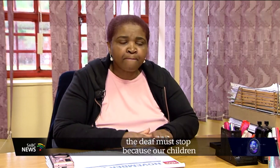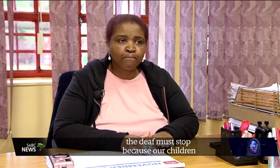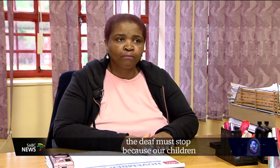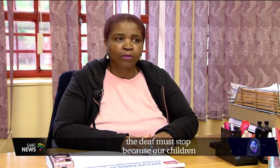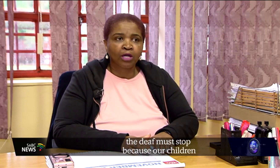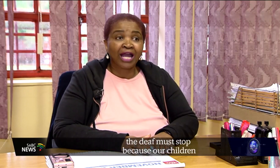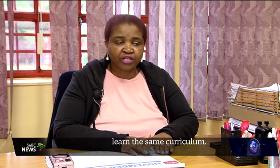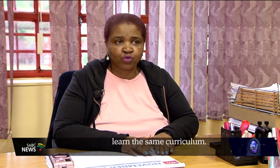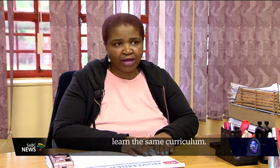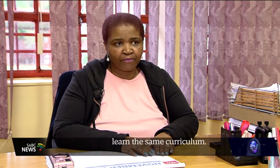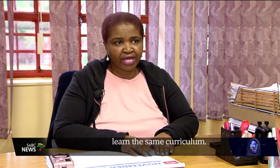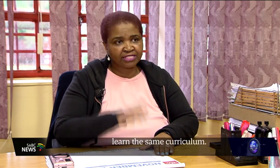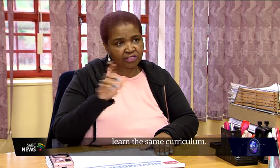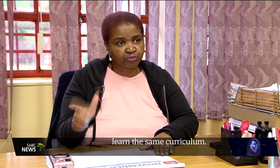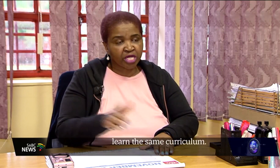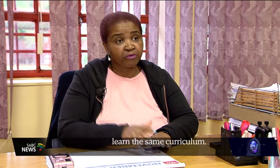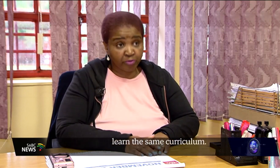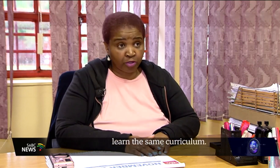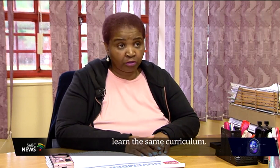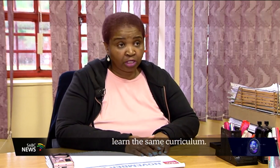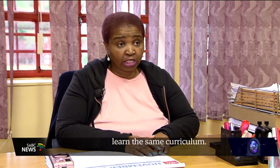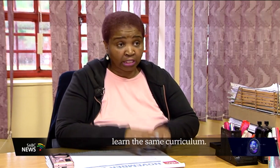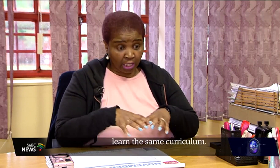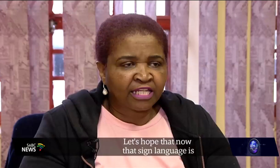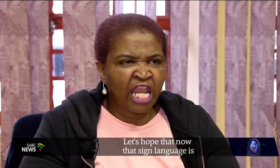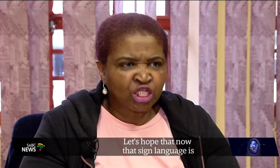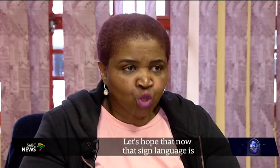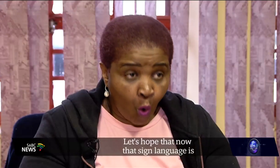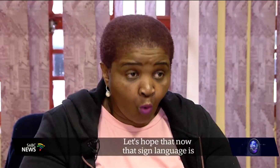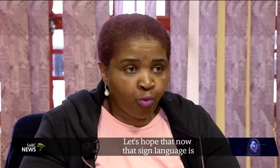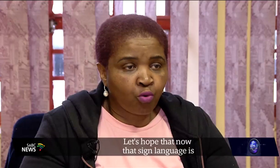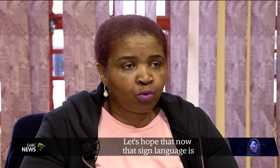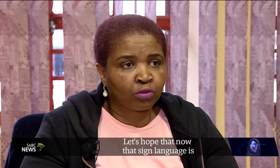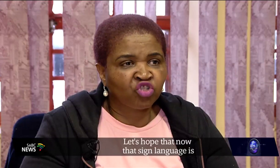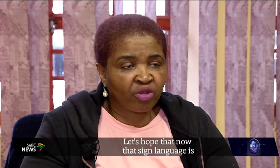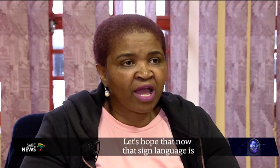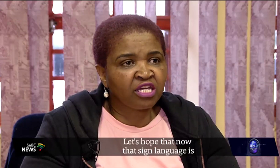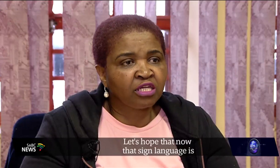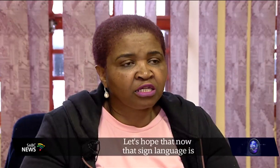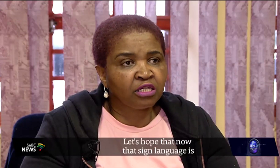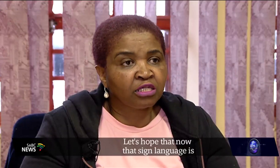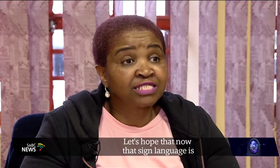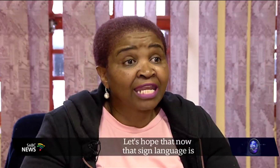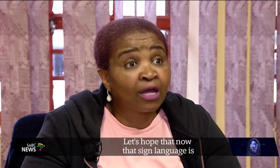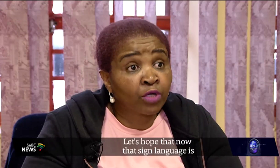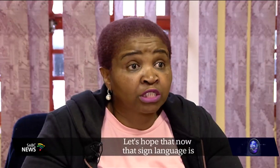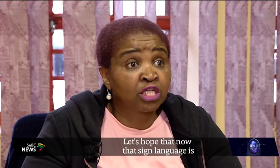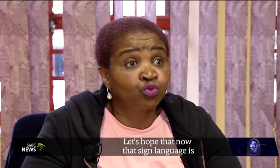same curriculum as speaking people. Let's hope Jeba sign language is the